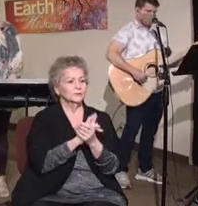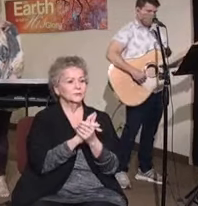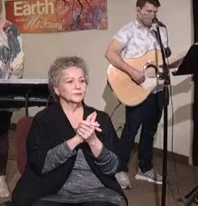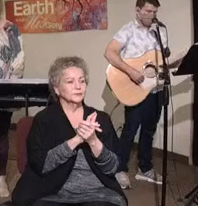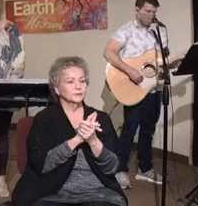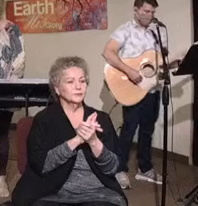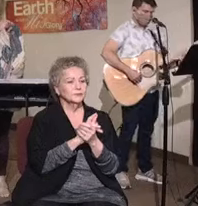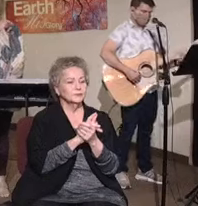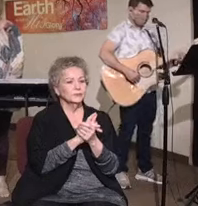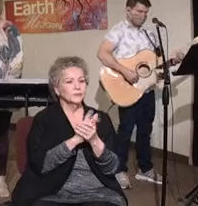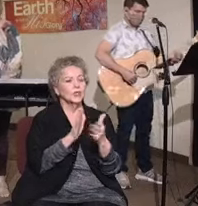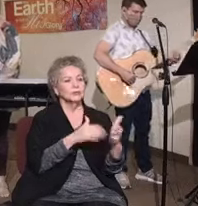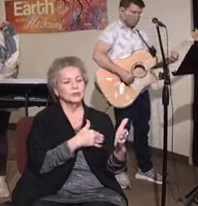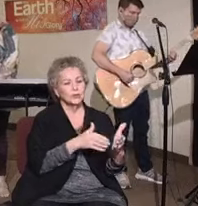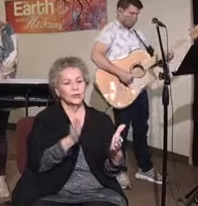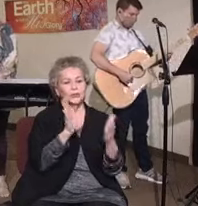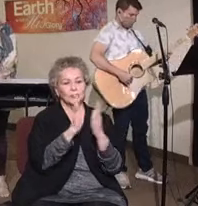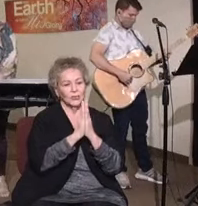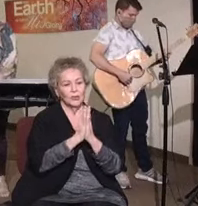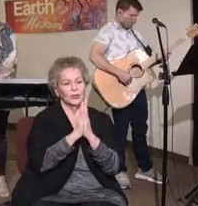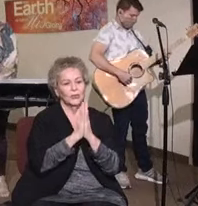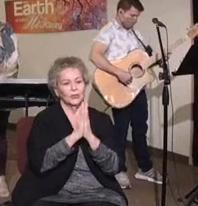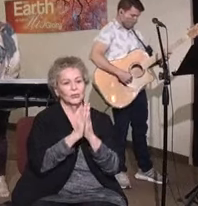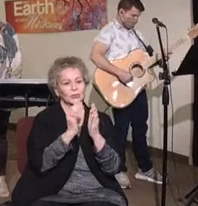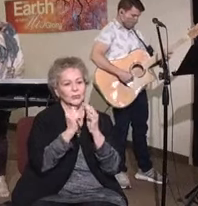and in prayer.